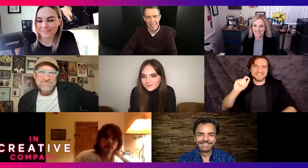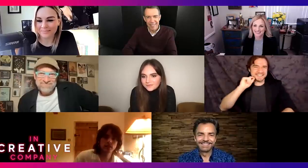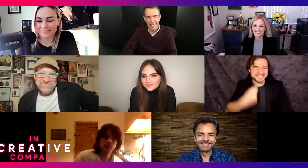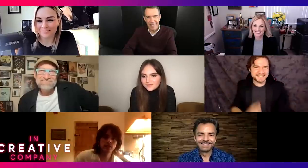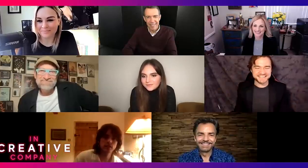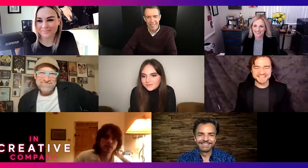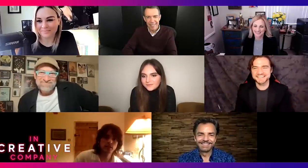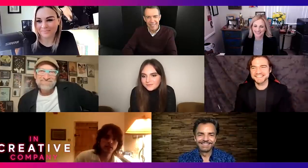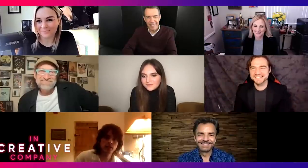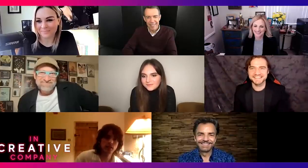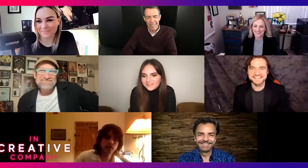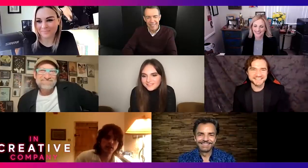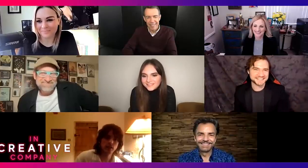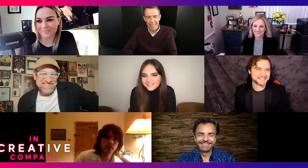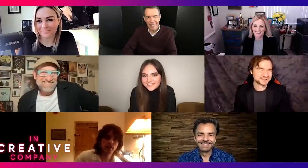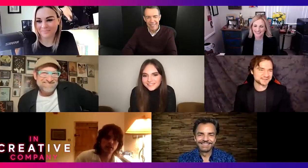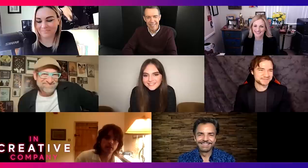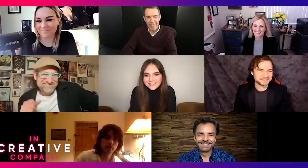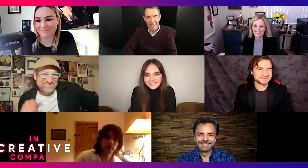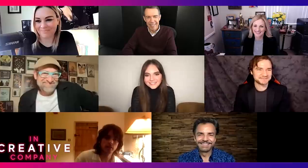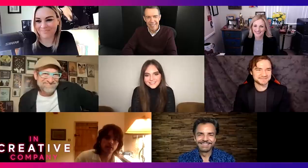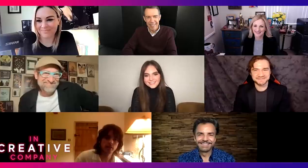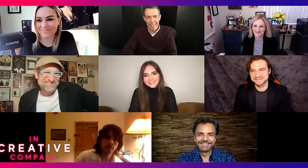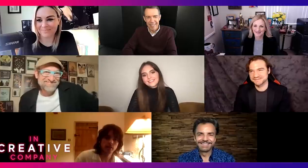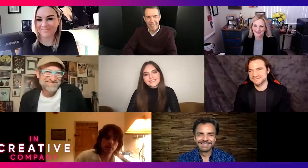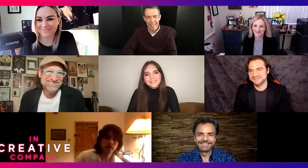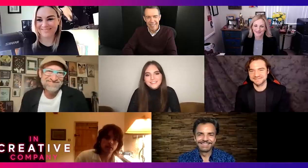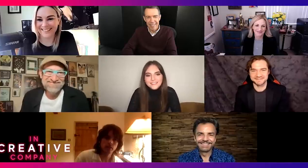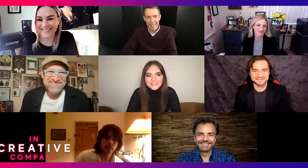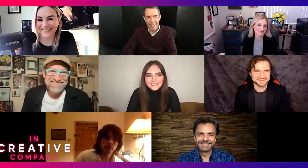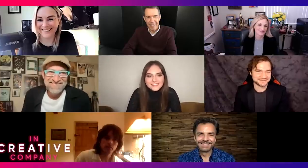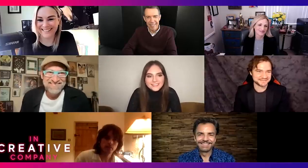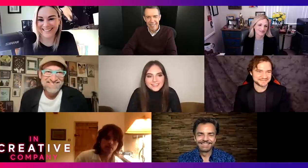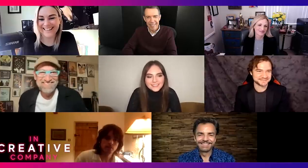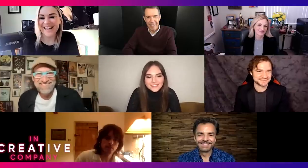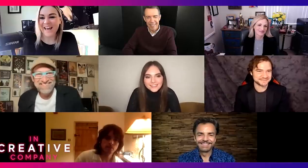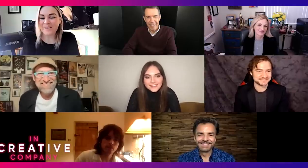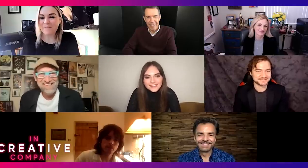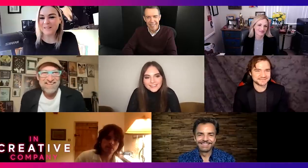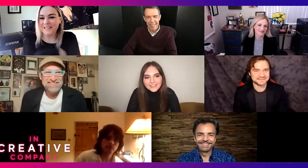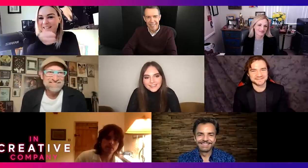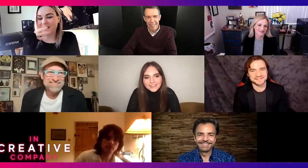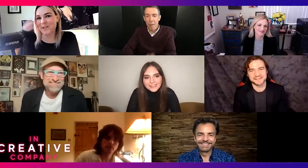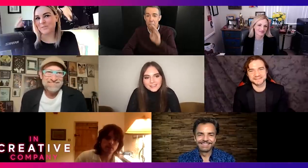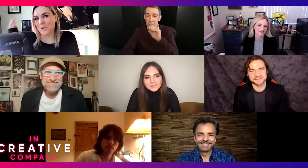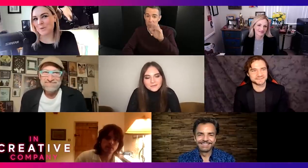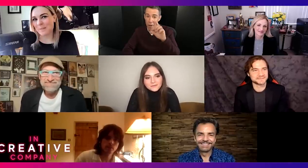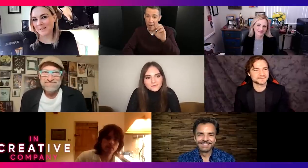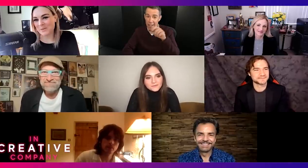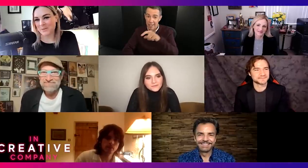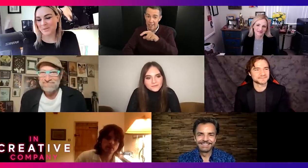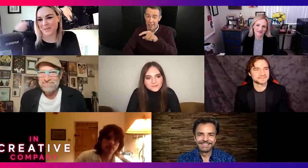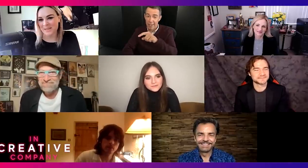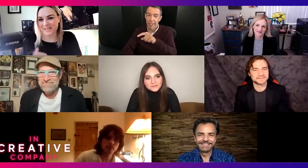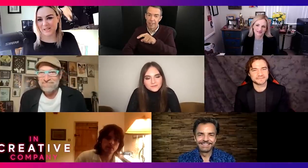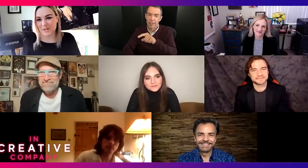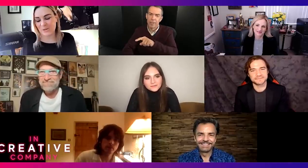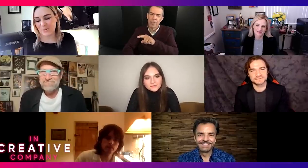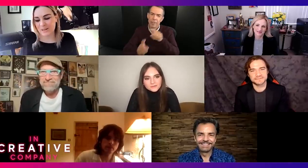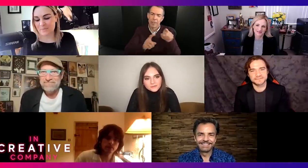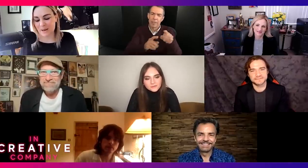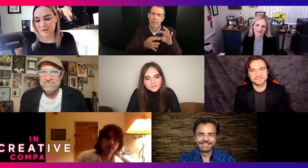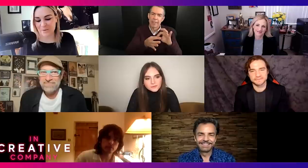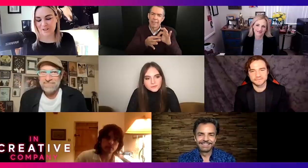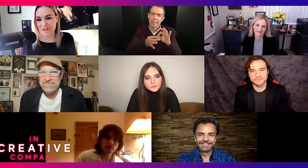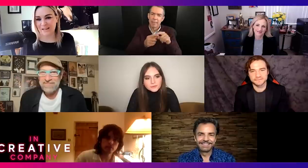great. We got friends with them and we had participated in their jokes. It was a really fun time. And Marlee, kind of going back to some of the things that you